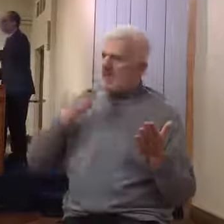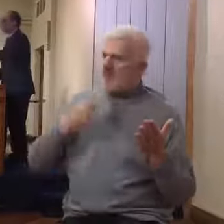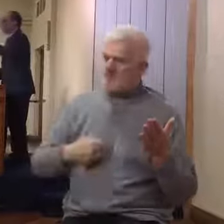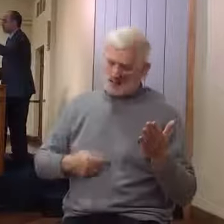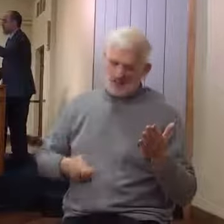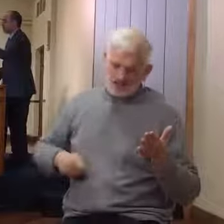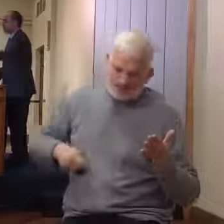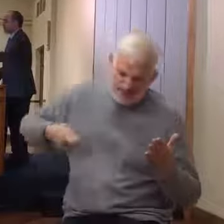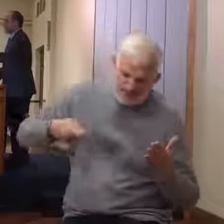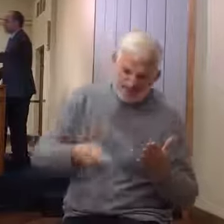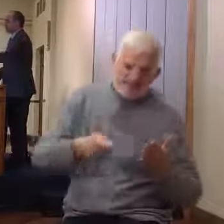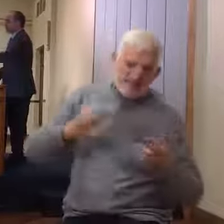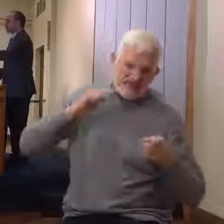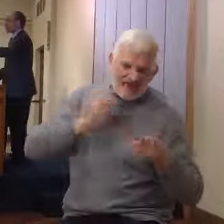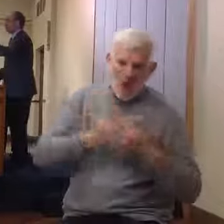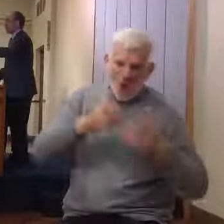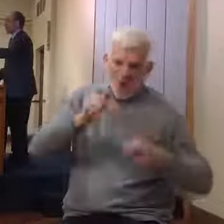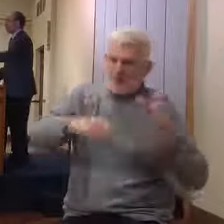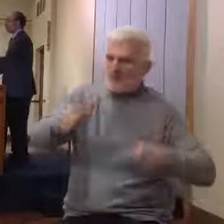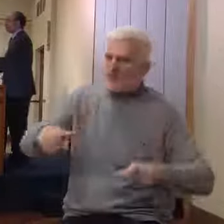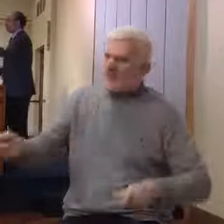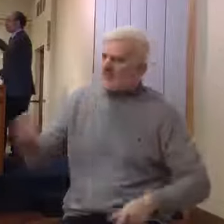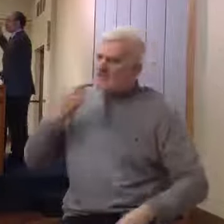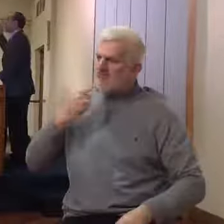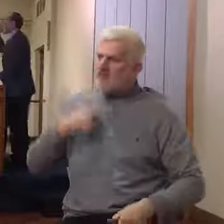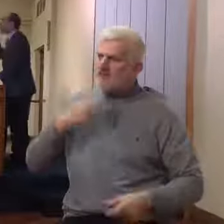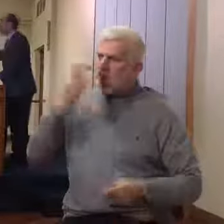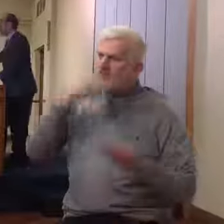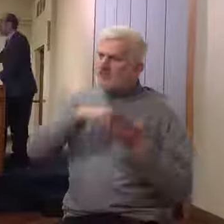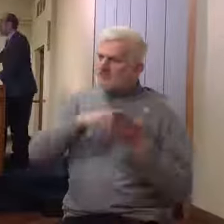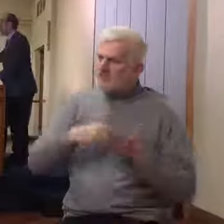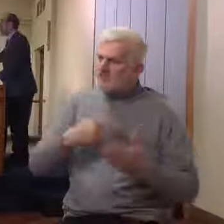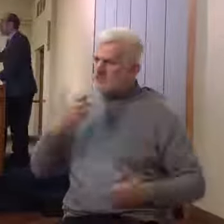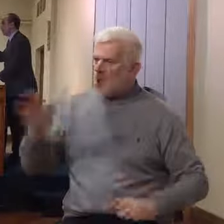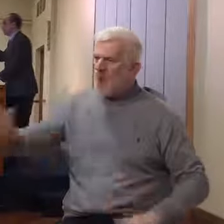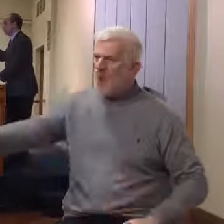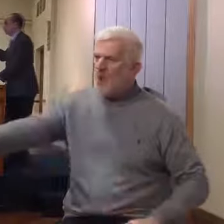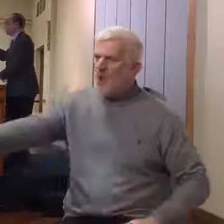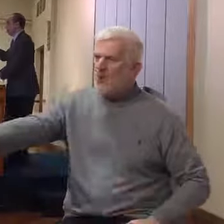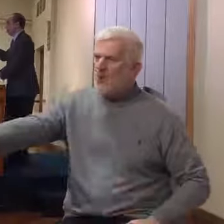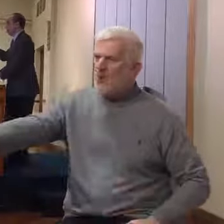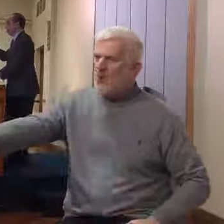you find in the Old Testament are related to God's justice.